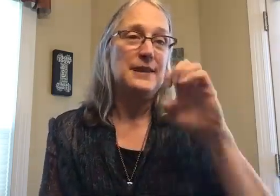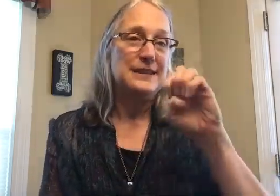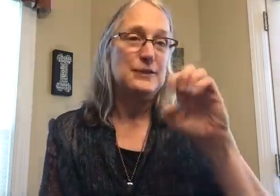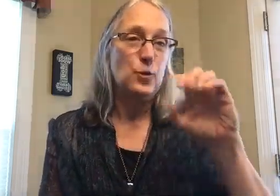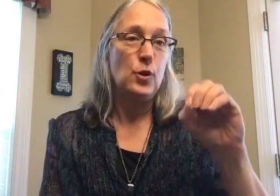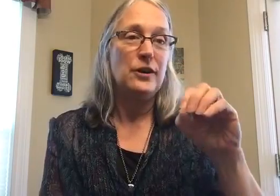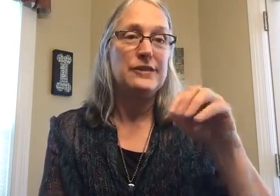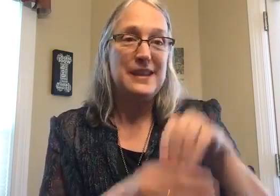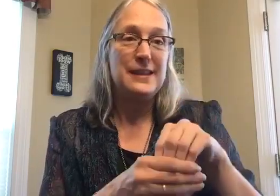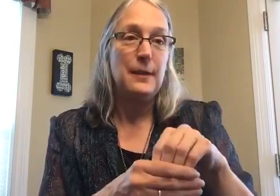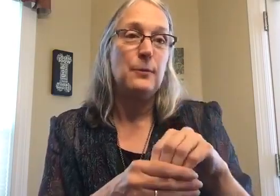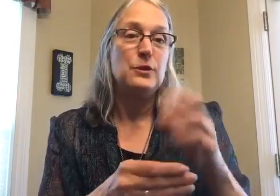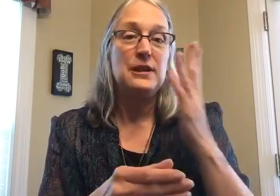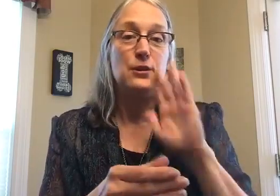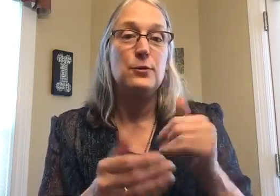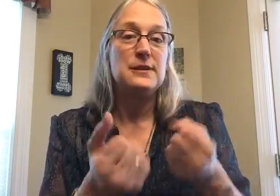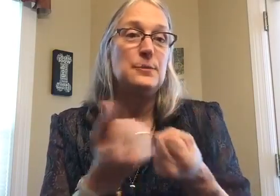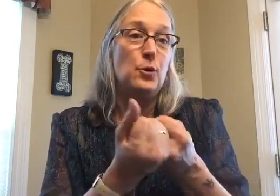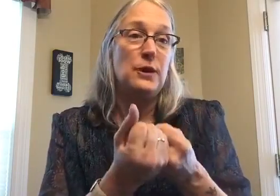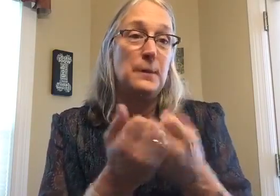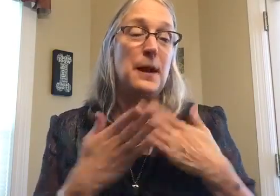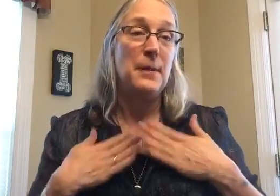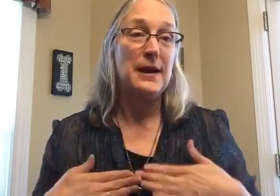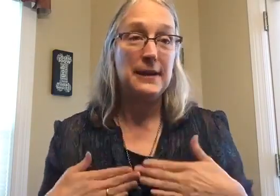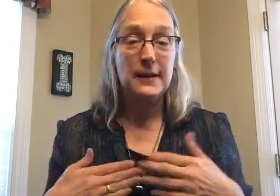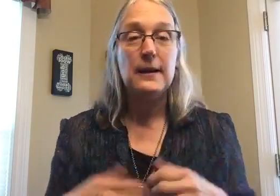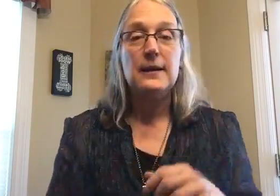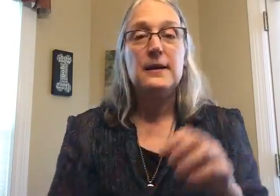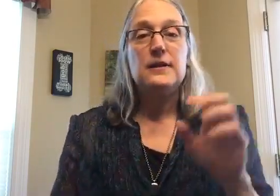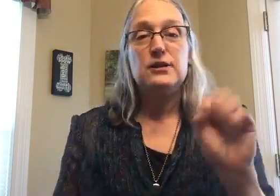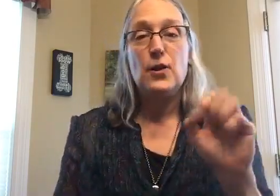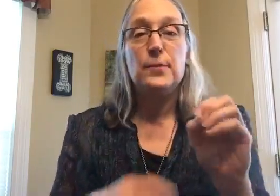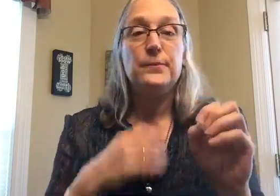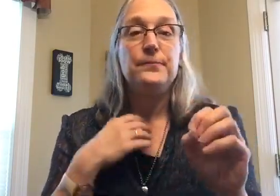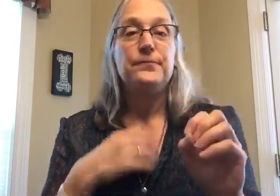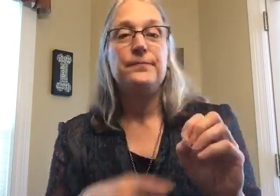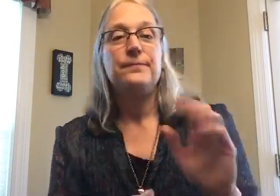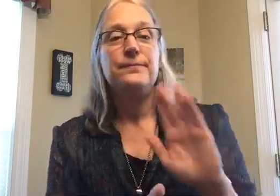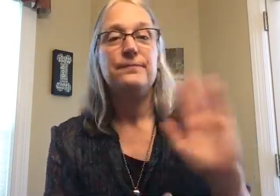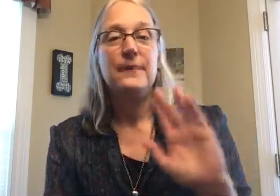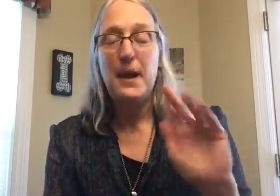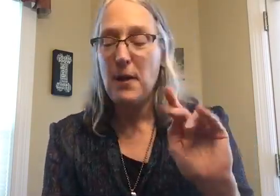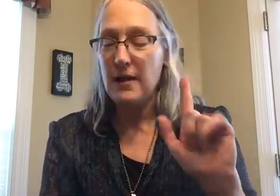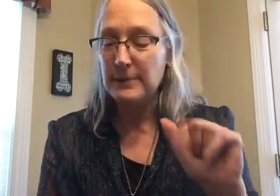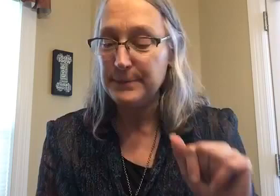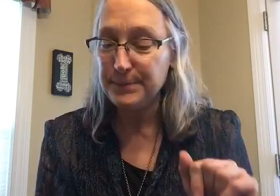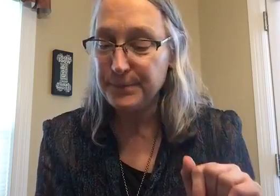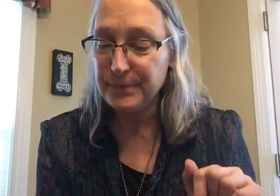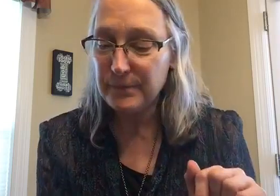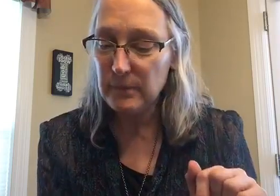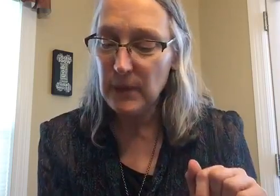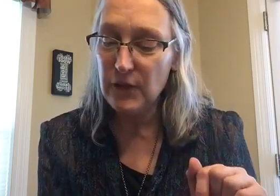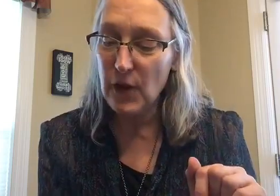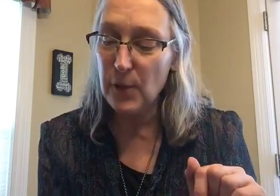essential oils in them, which I know is supporting my body. So, hey Paula. So